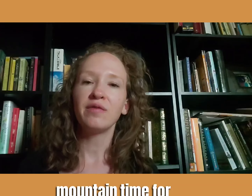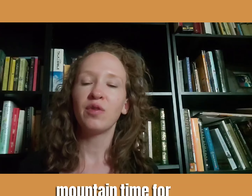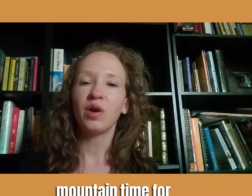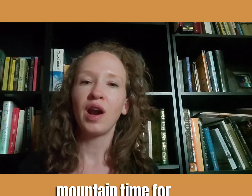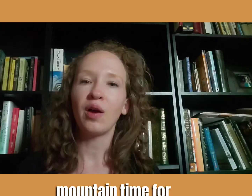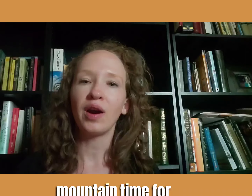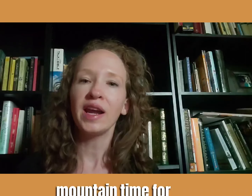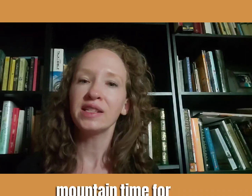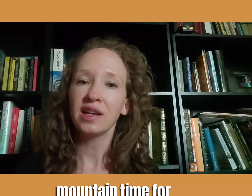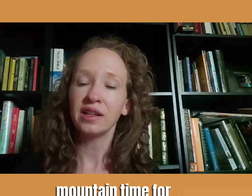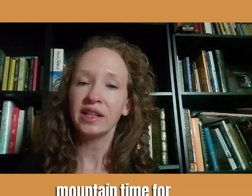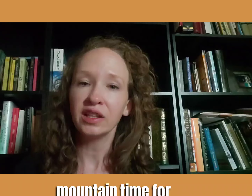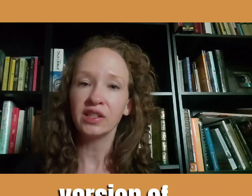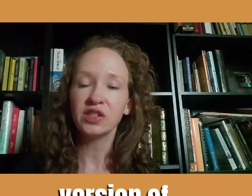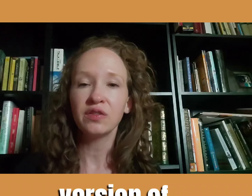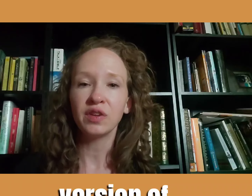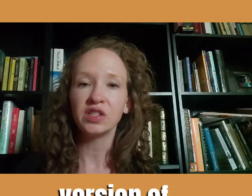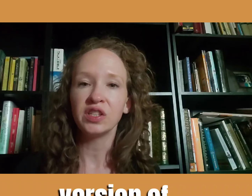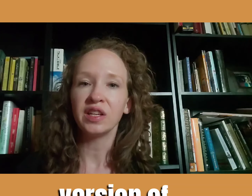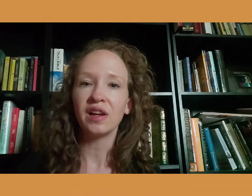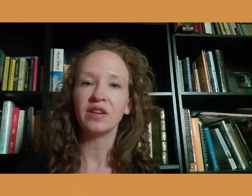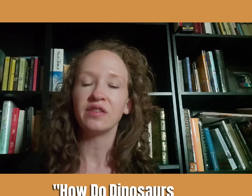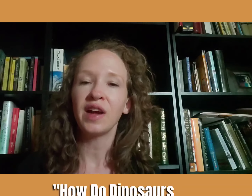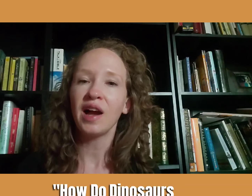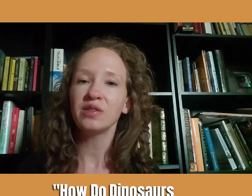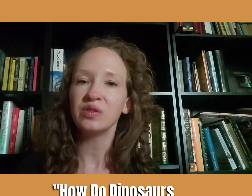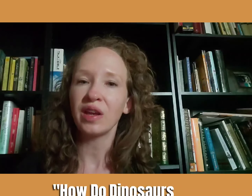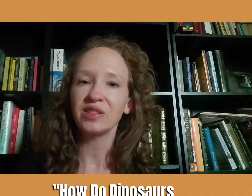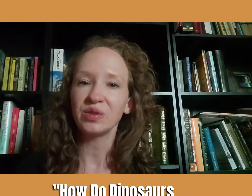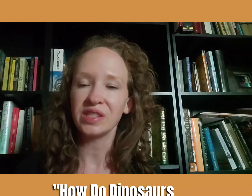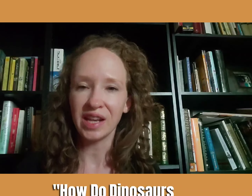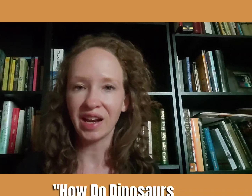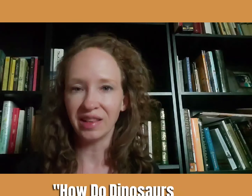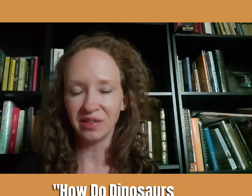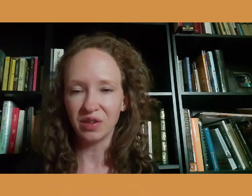for our ASL English version of how do dinosaurs say I love you